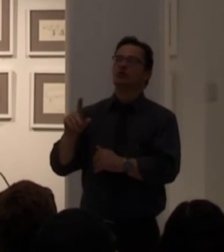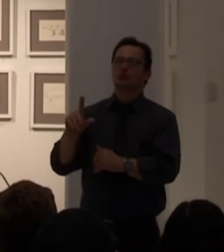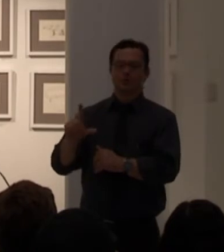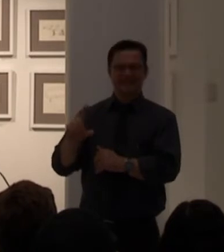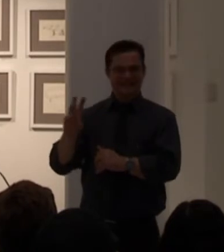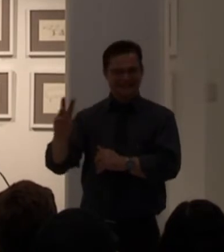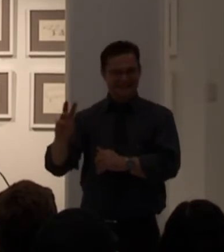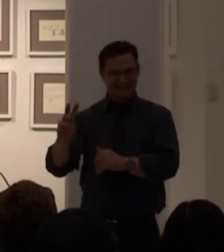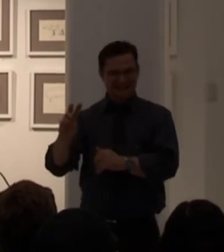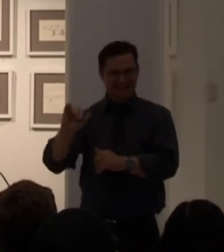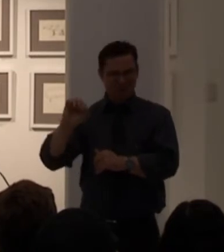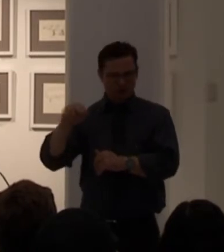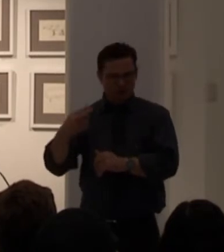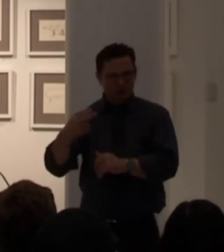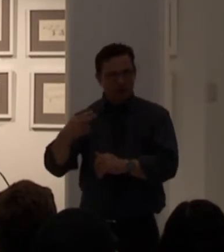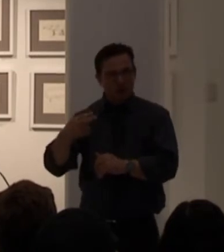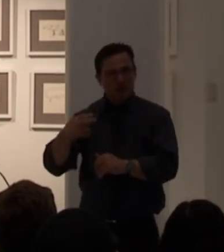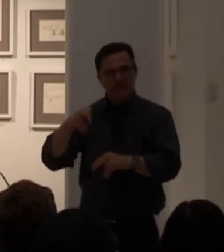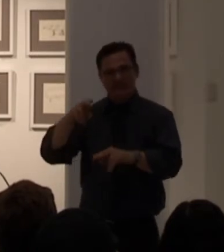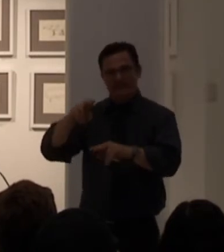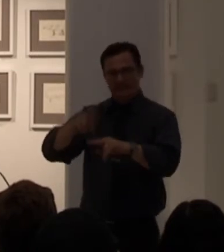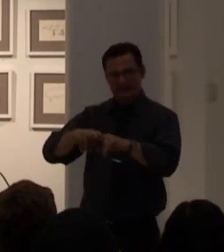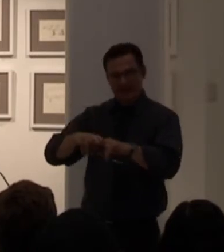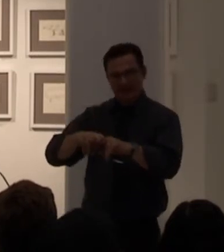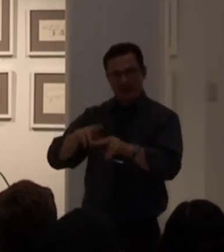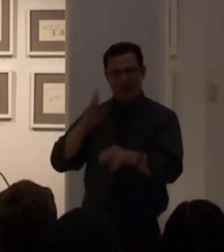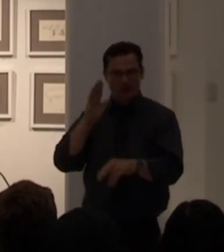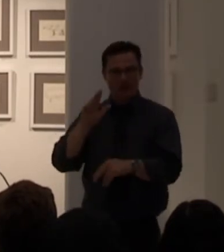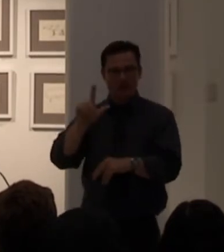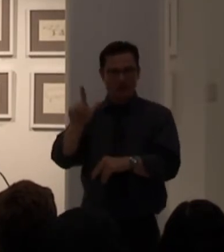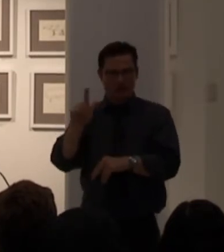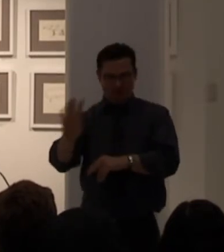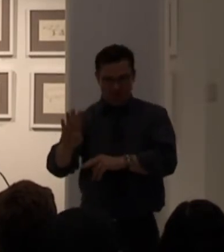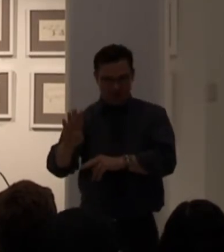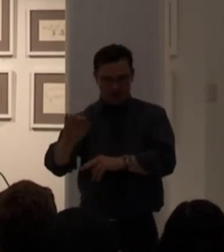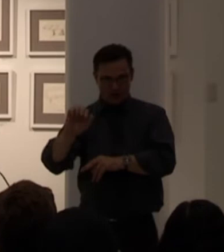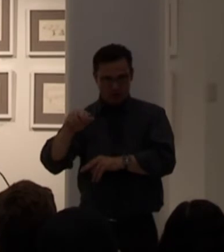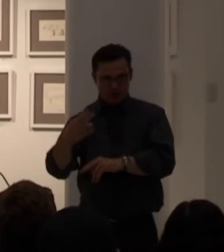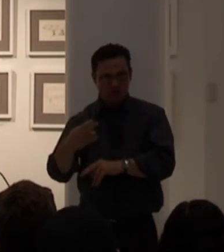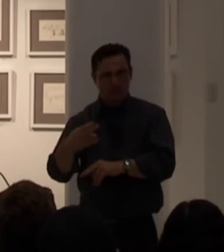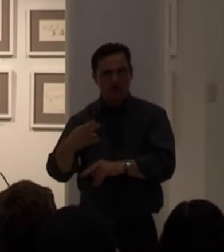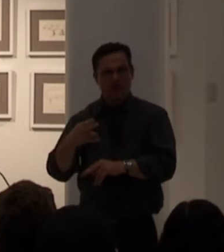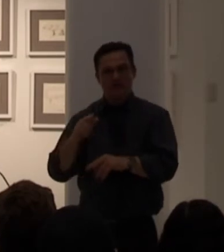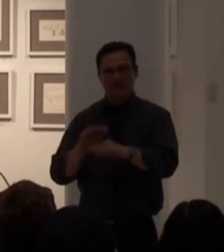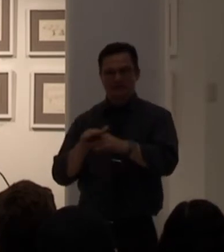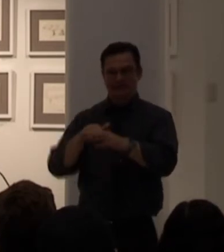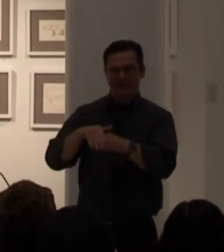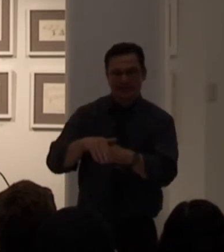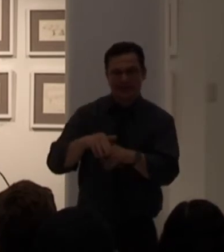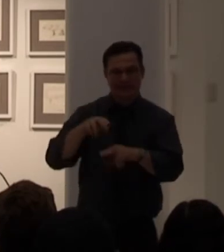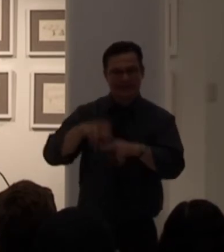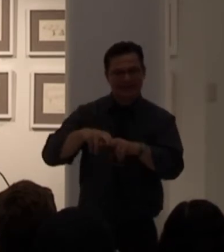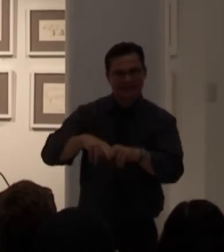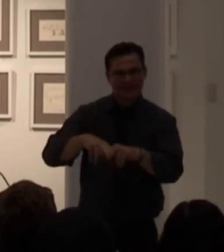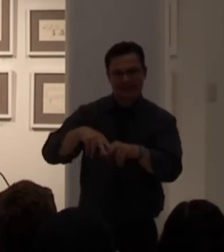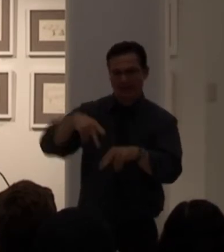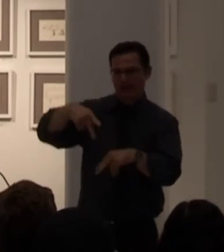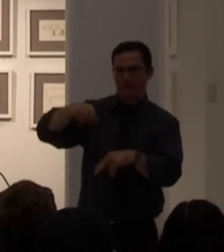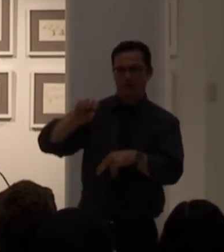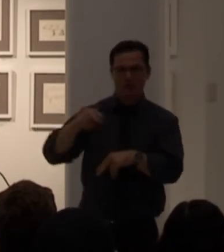26 inches, and when you sit on it, it will be 24 inches, and that will be sort of a leaning, sitting